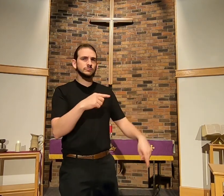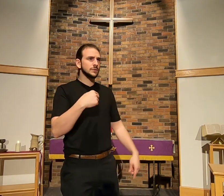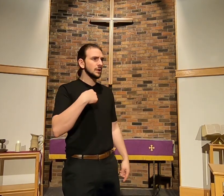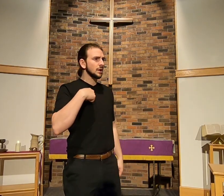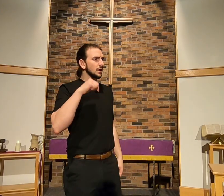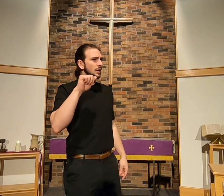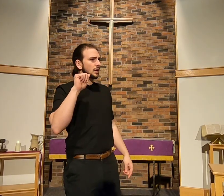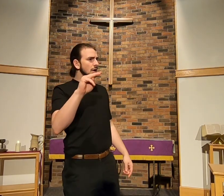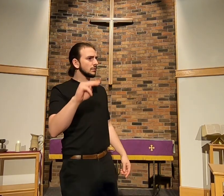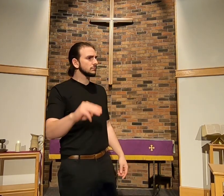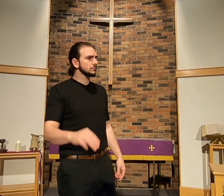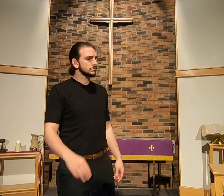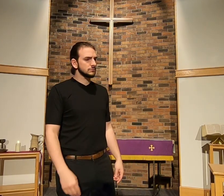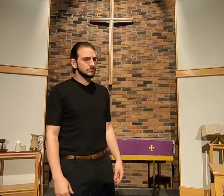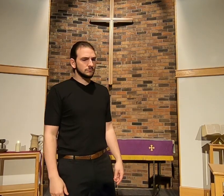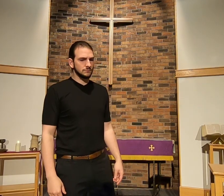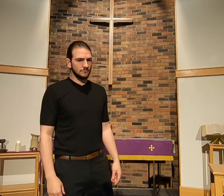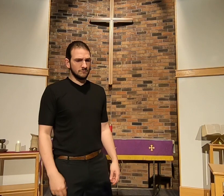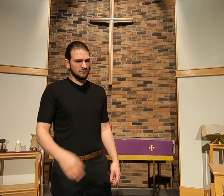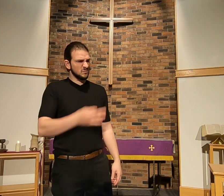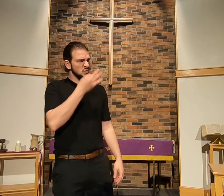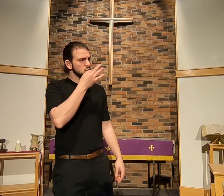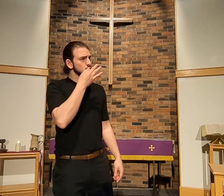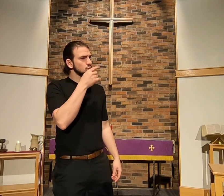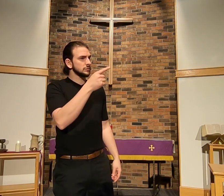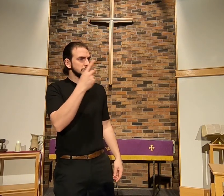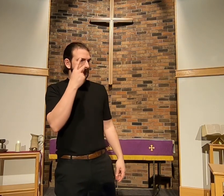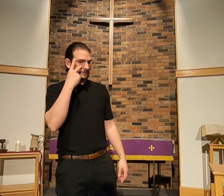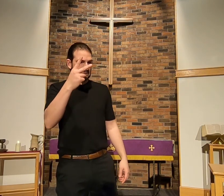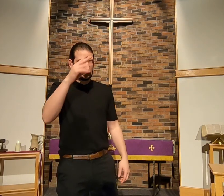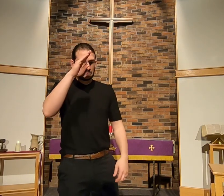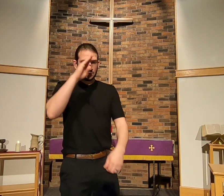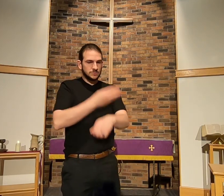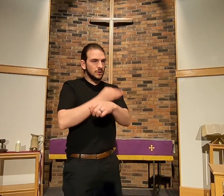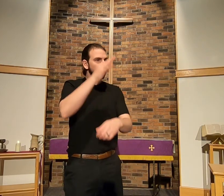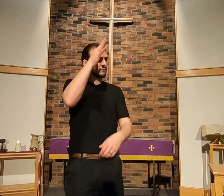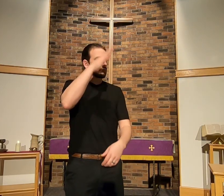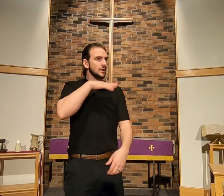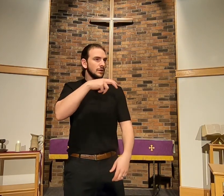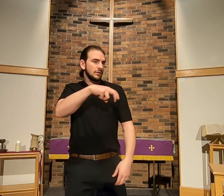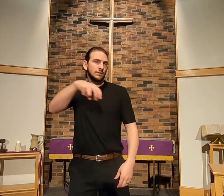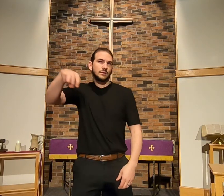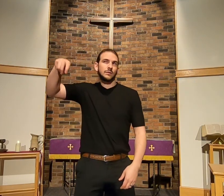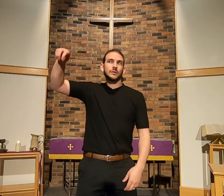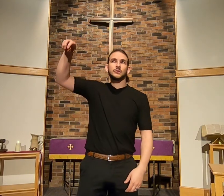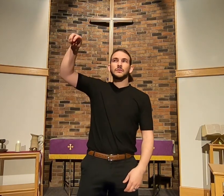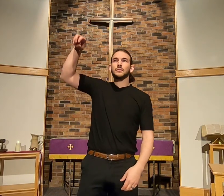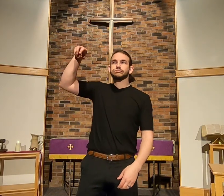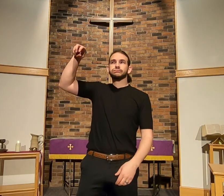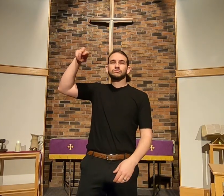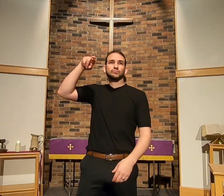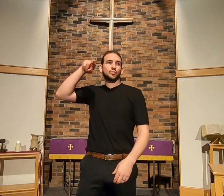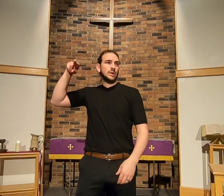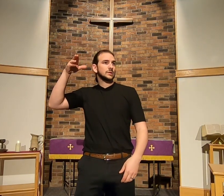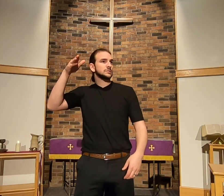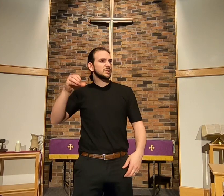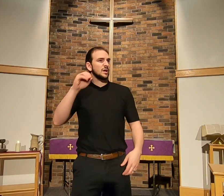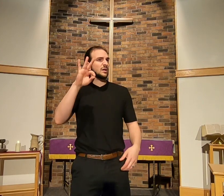Jesus answered, "I am. Soon you will see the Son of Man sitting at the right side of